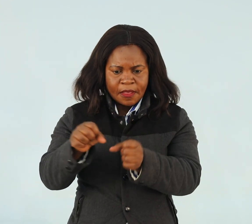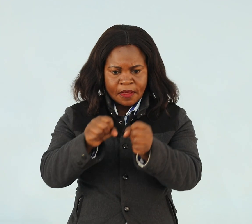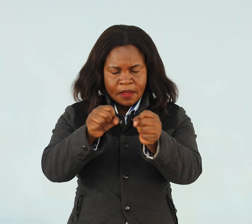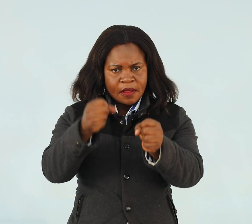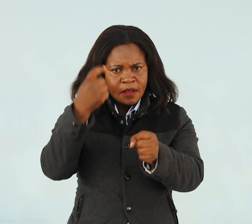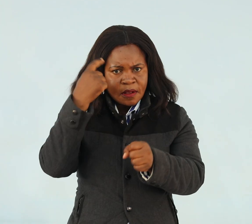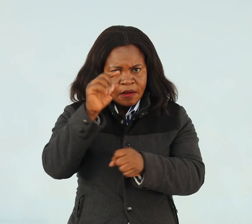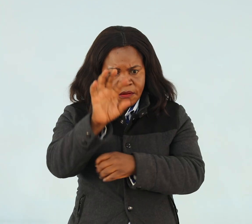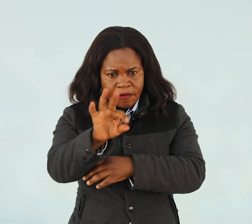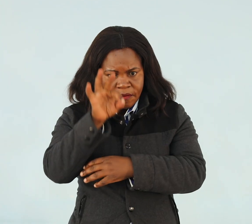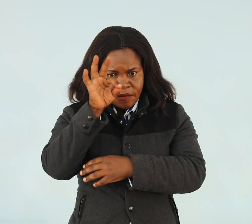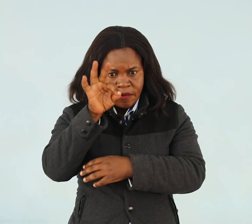electing MPs.